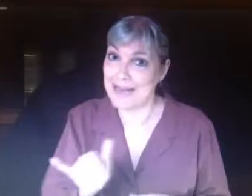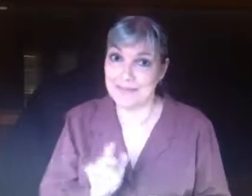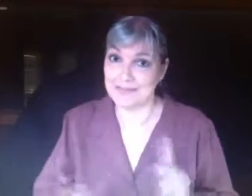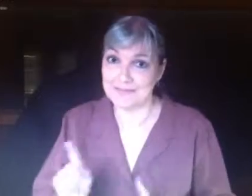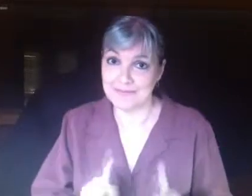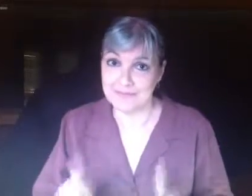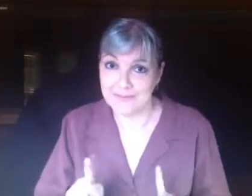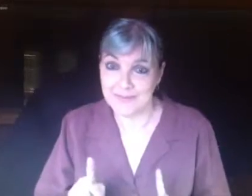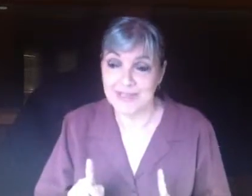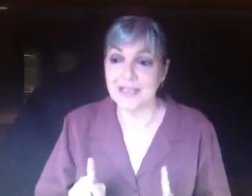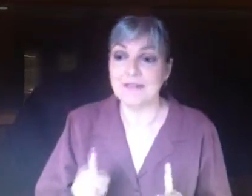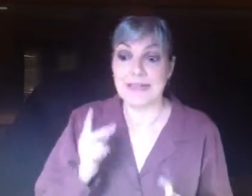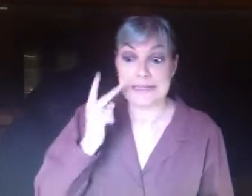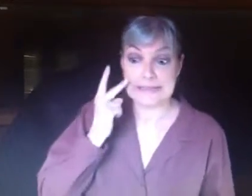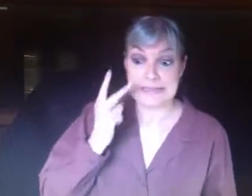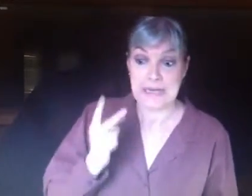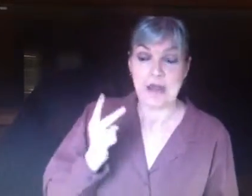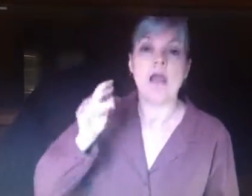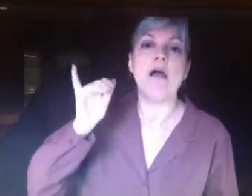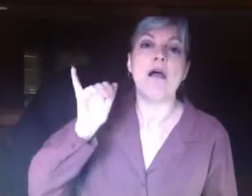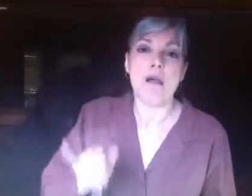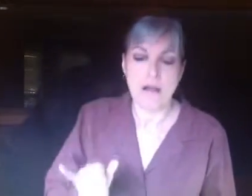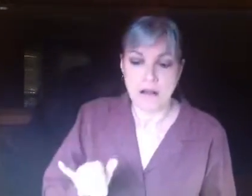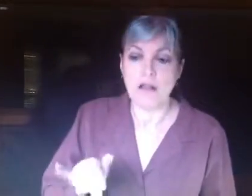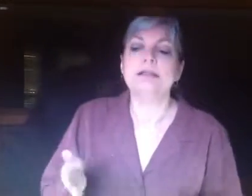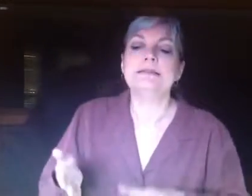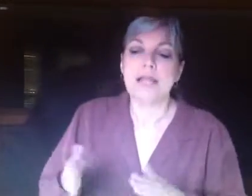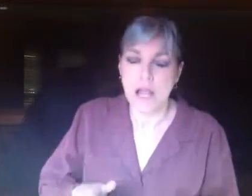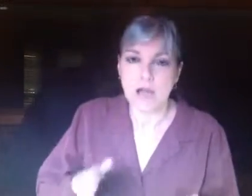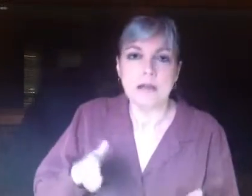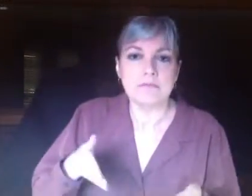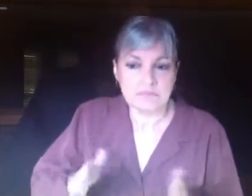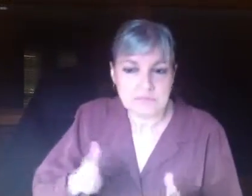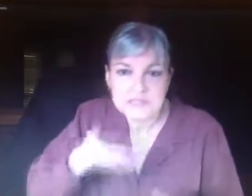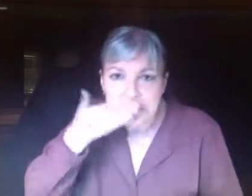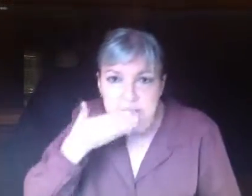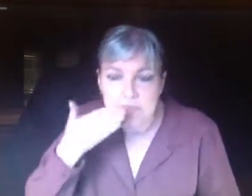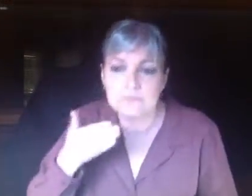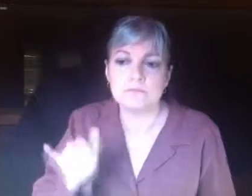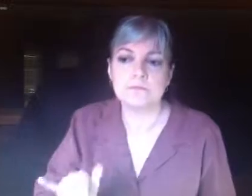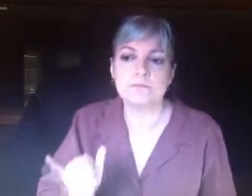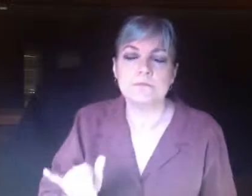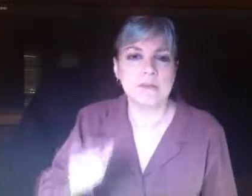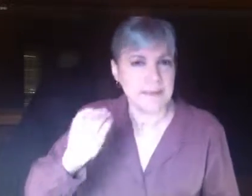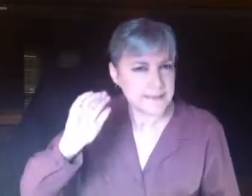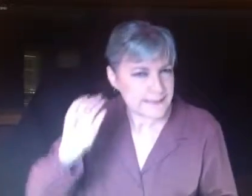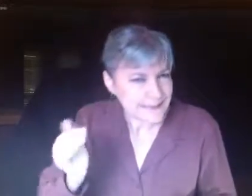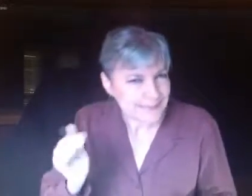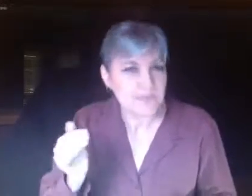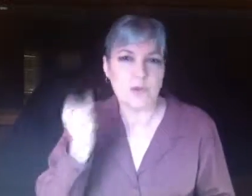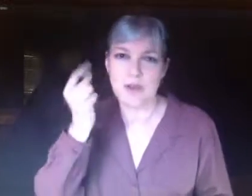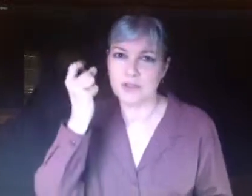process. They have feelings just as humans do. They feel guilt as well, and they feel grief. So it helps